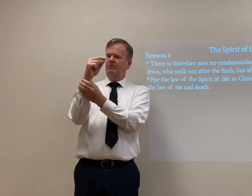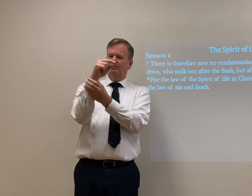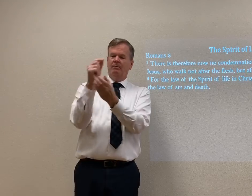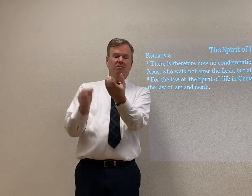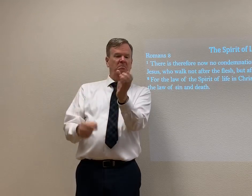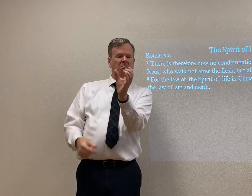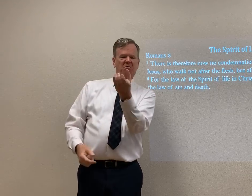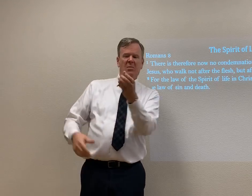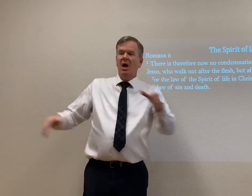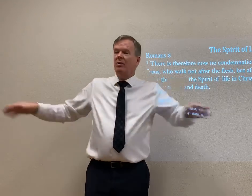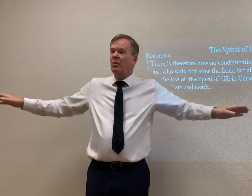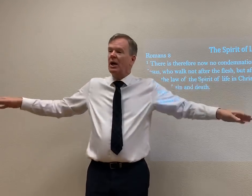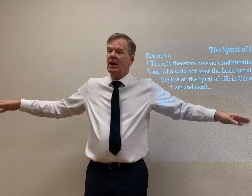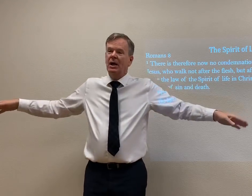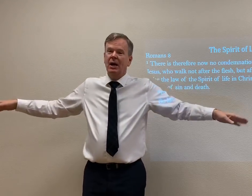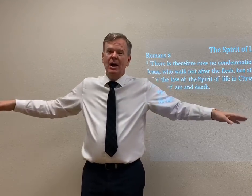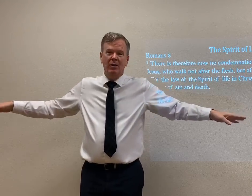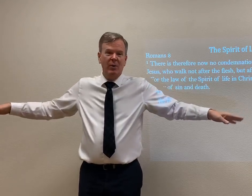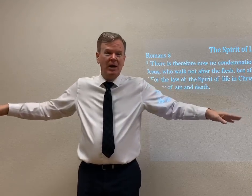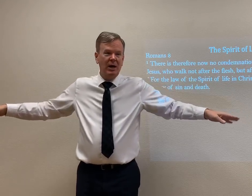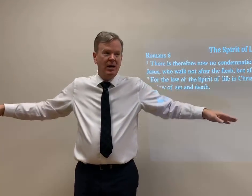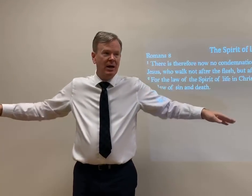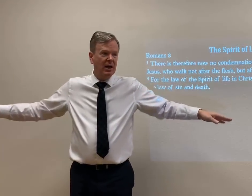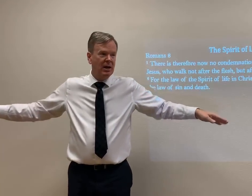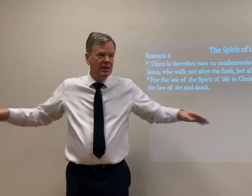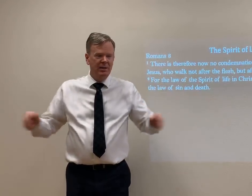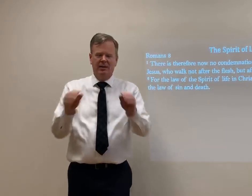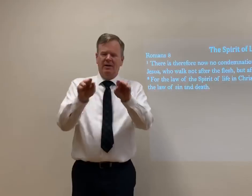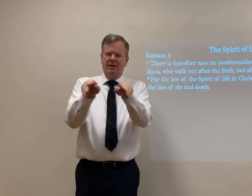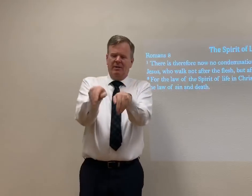so we, like I said, we take a bird. And you see, the, you know, birds have wings.